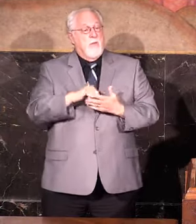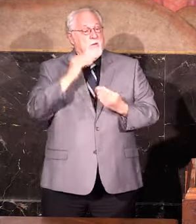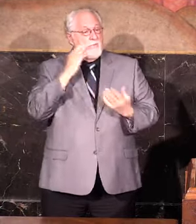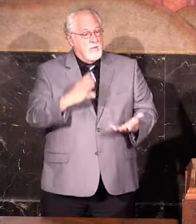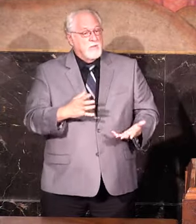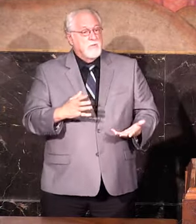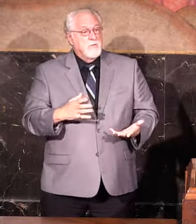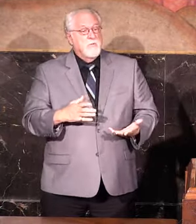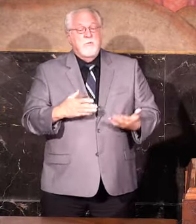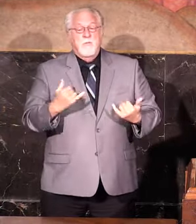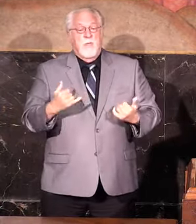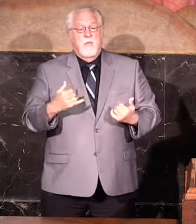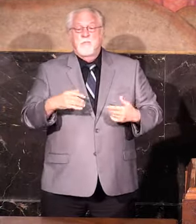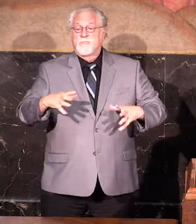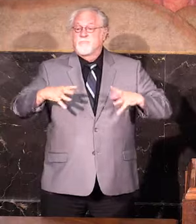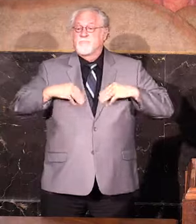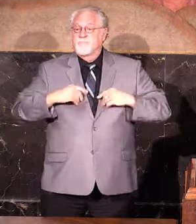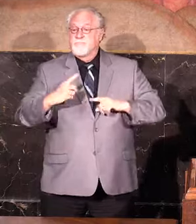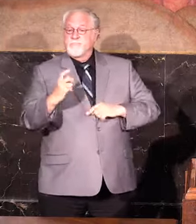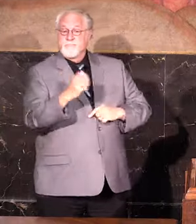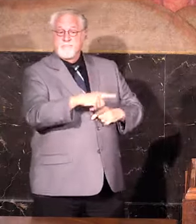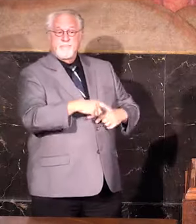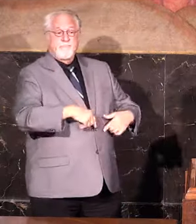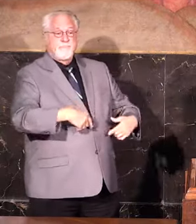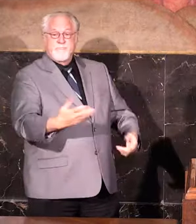I will now take your questions.